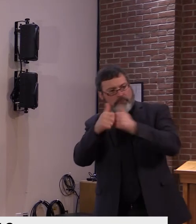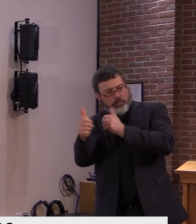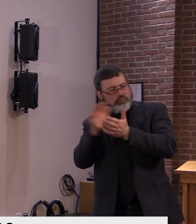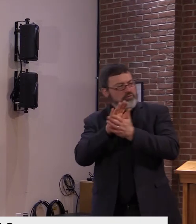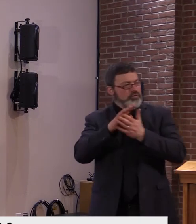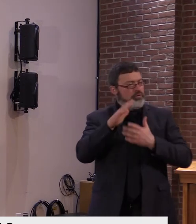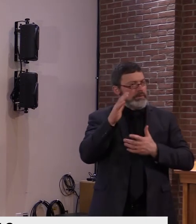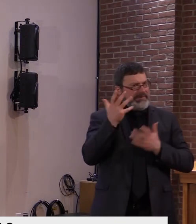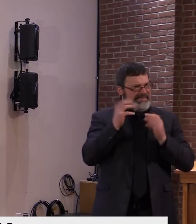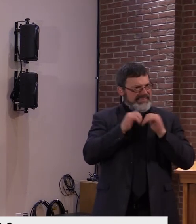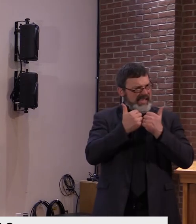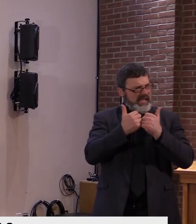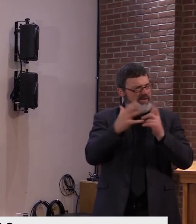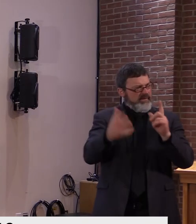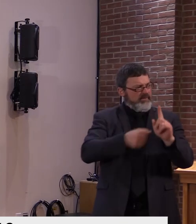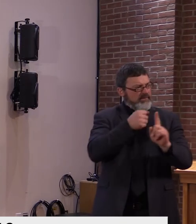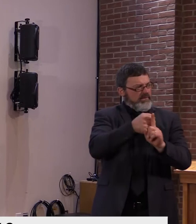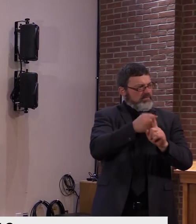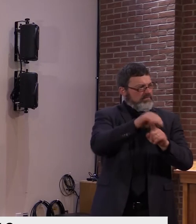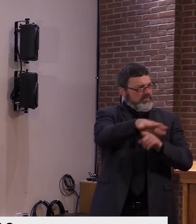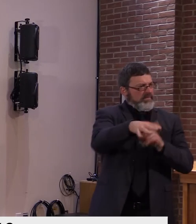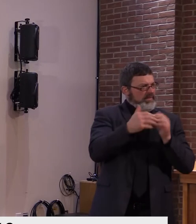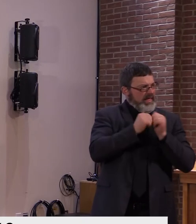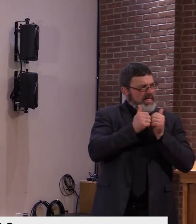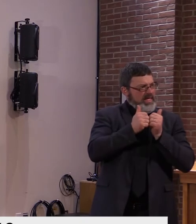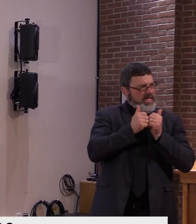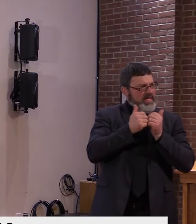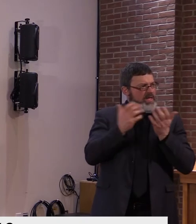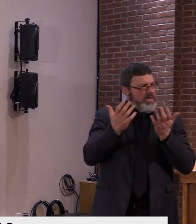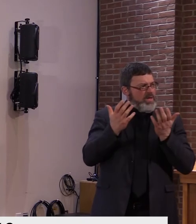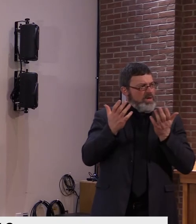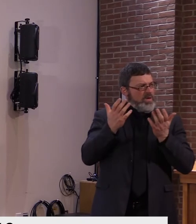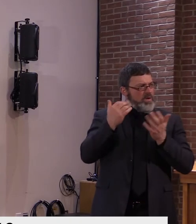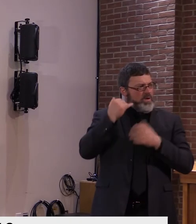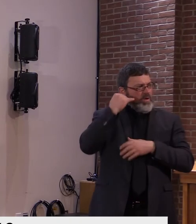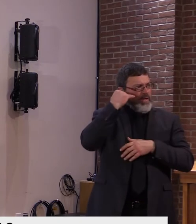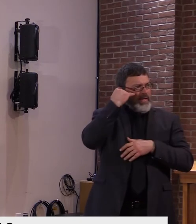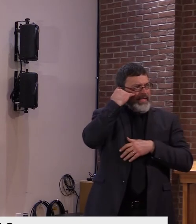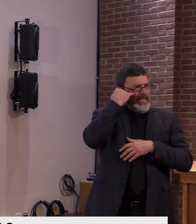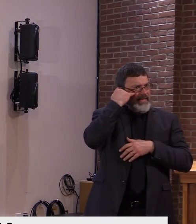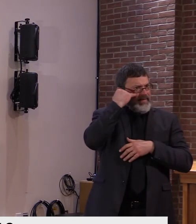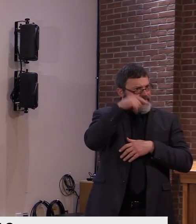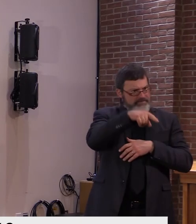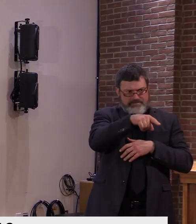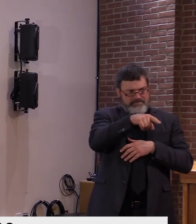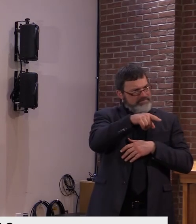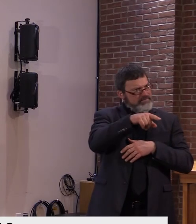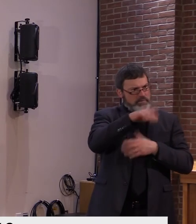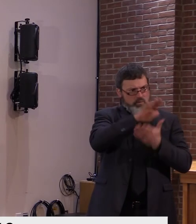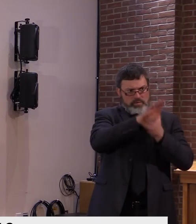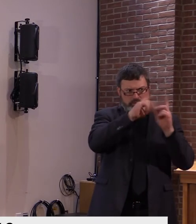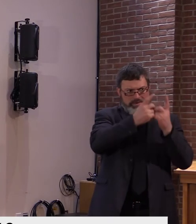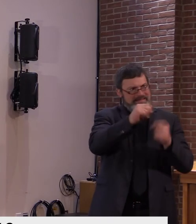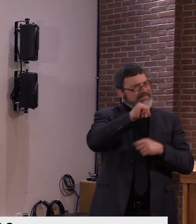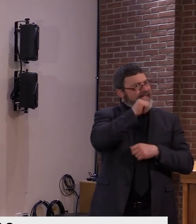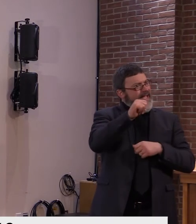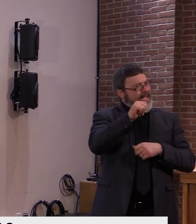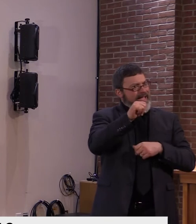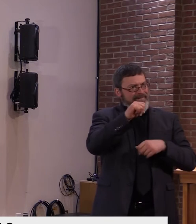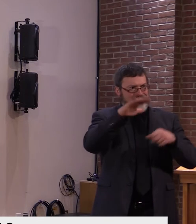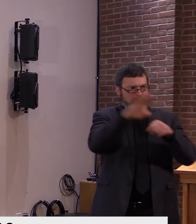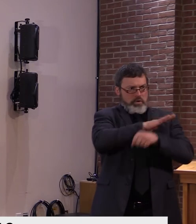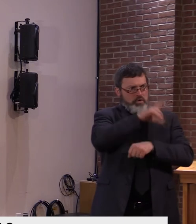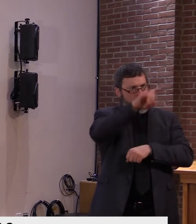not have a fully remote operation, the days in which the kids would typically be on